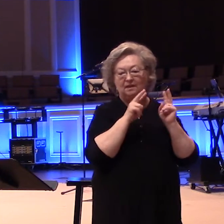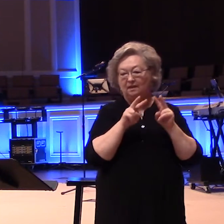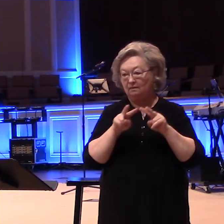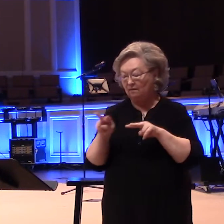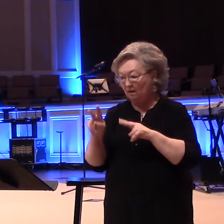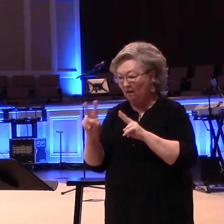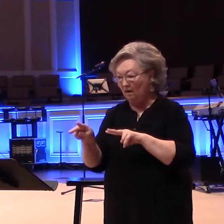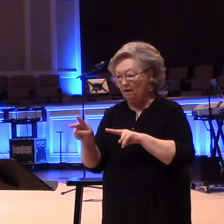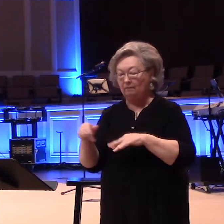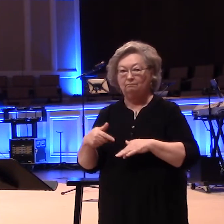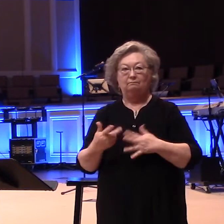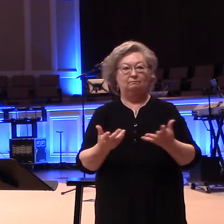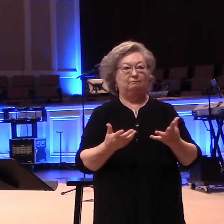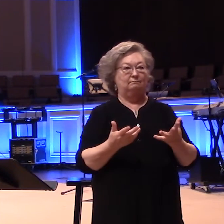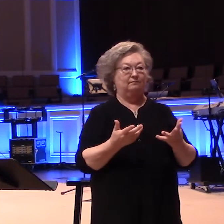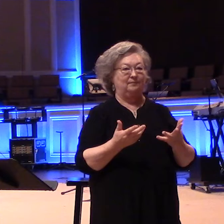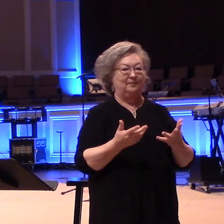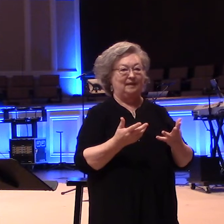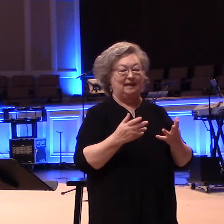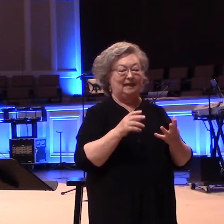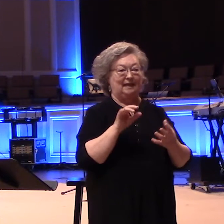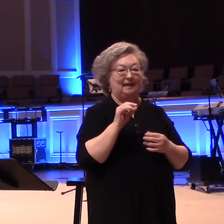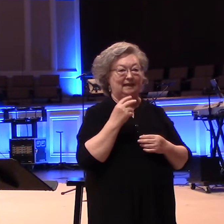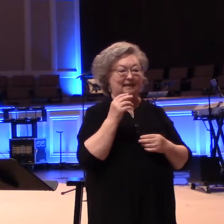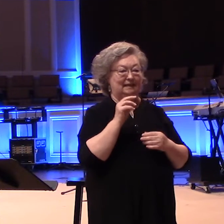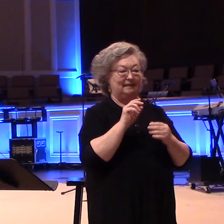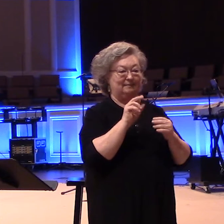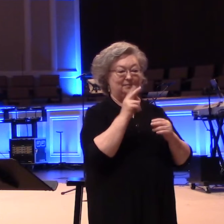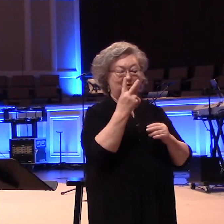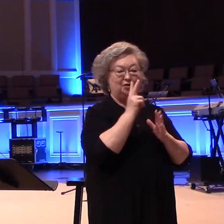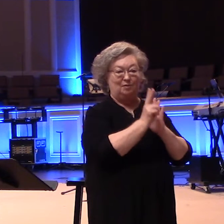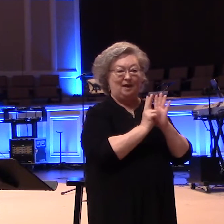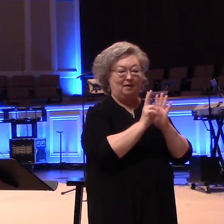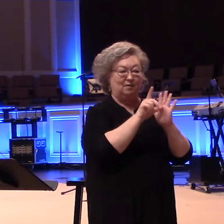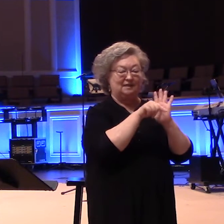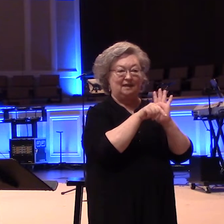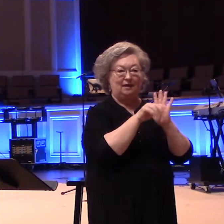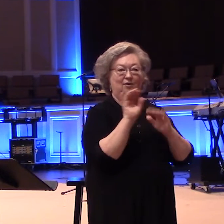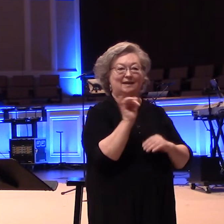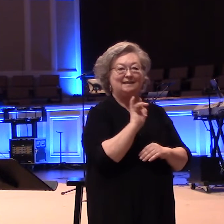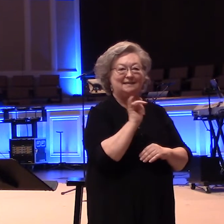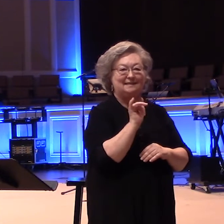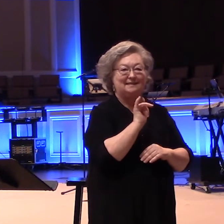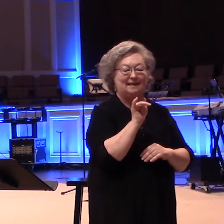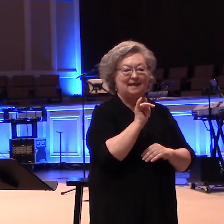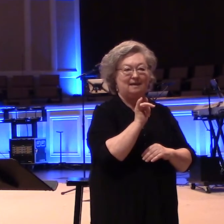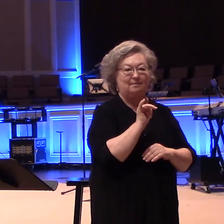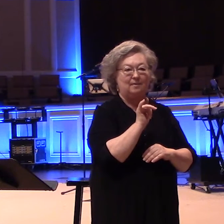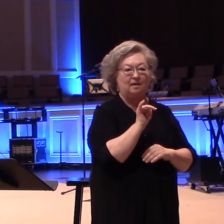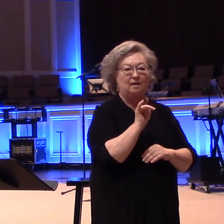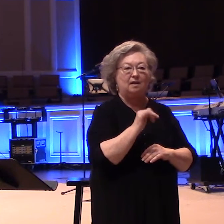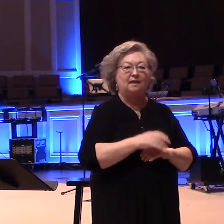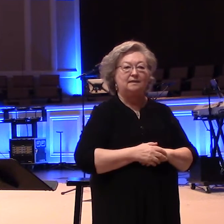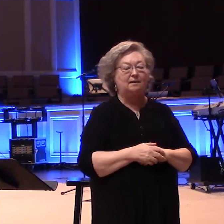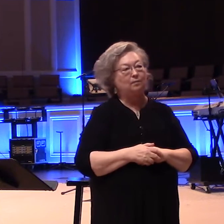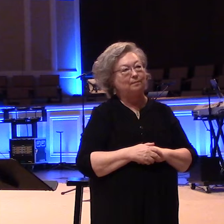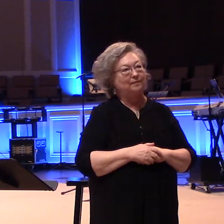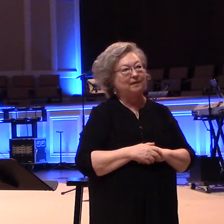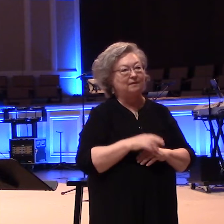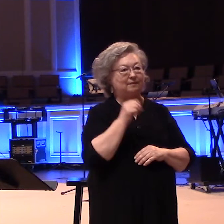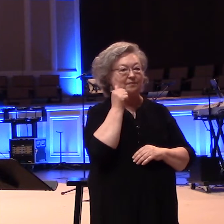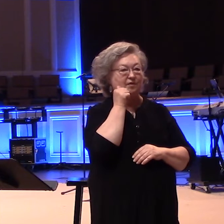I hear that command about cleaning room. It's a great idea. It's a good command. My friends and I have gotten together and we formed a study of how to clean a